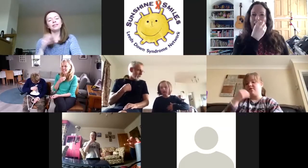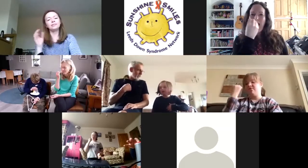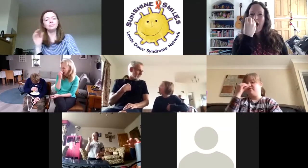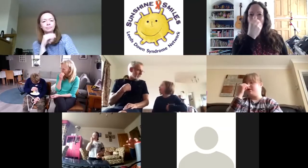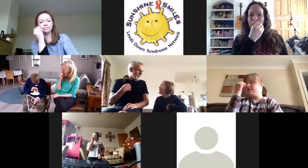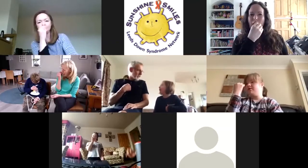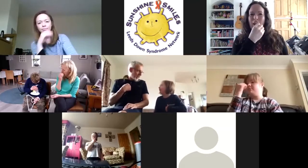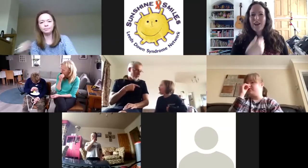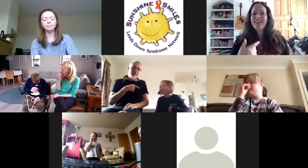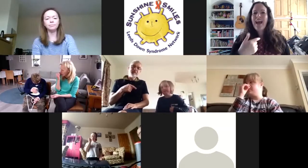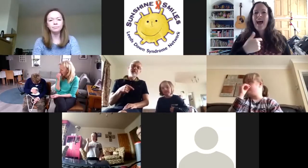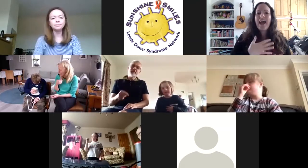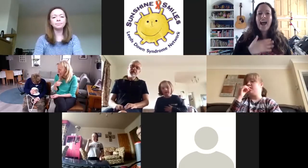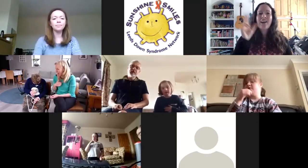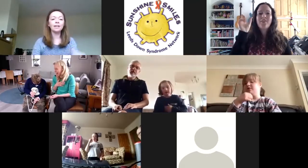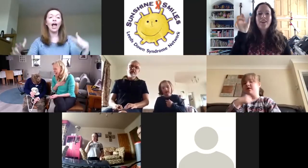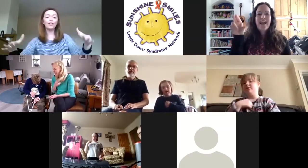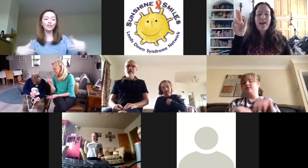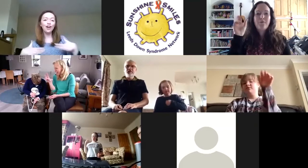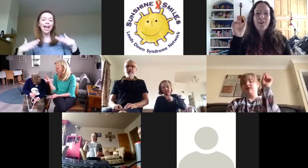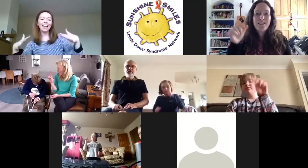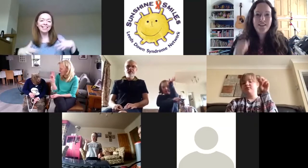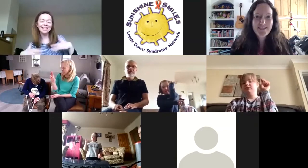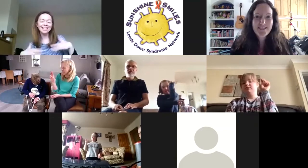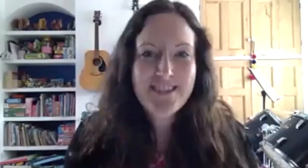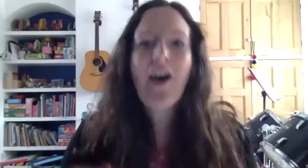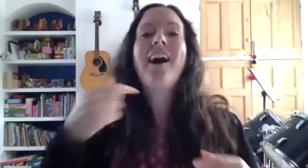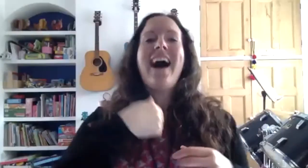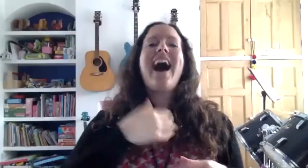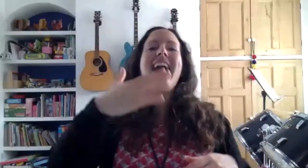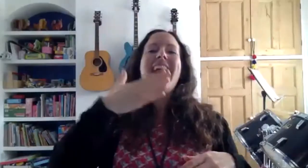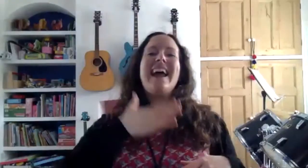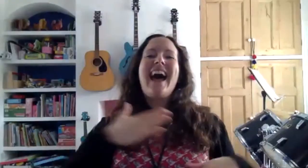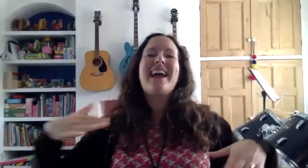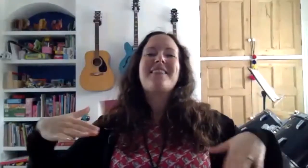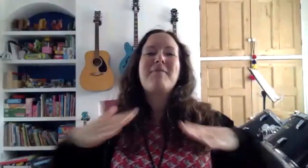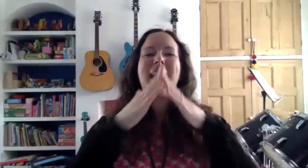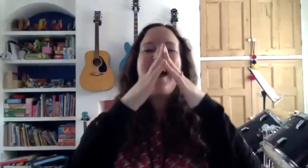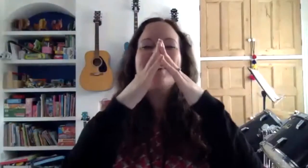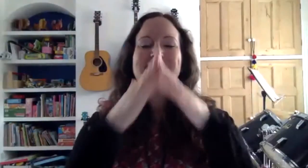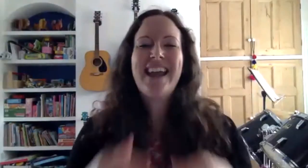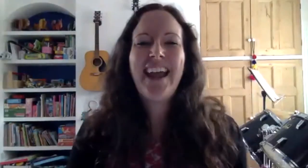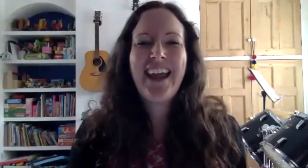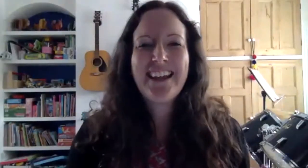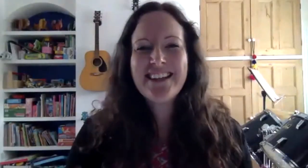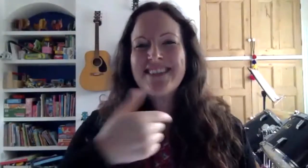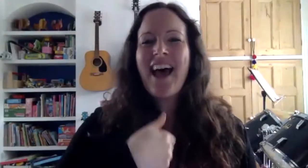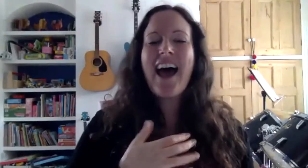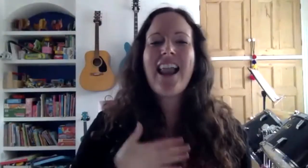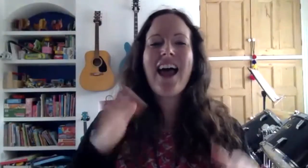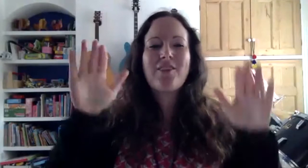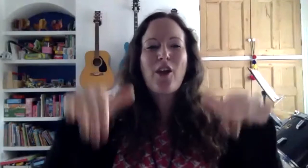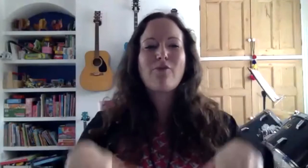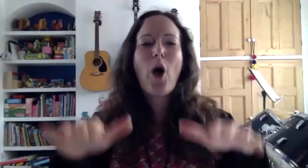the flowers, I like the daffodils. Second part, I like the mountains,